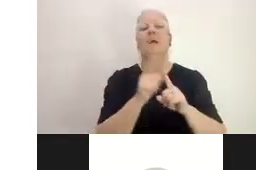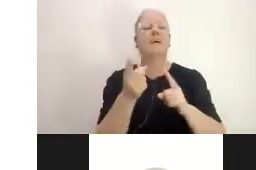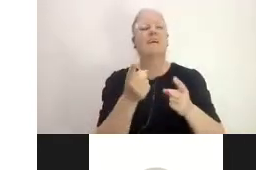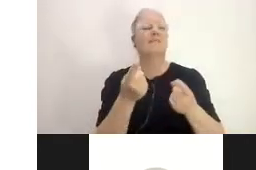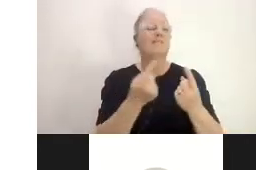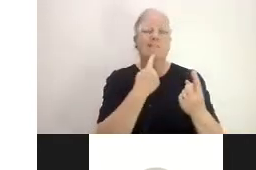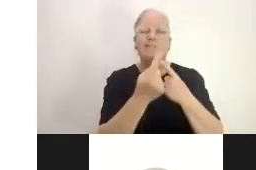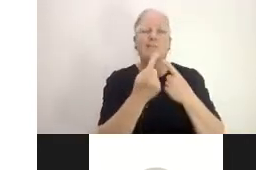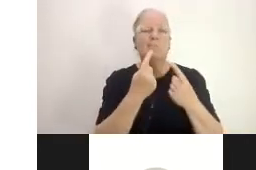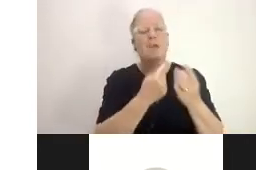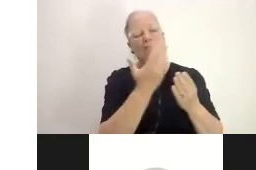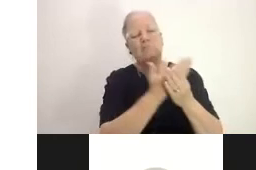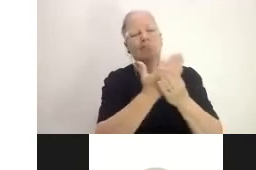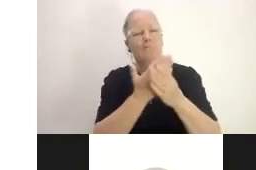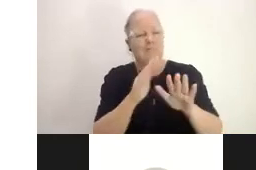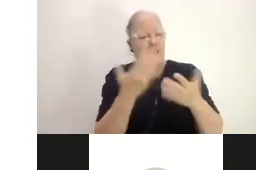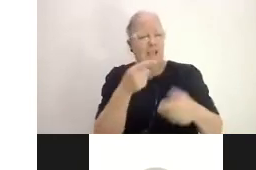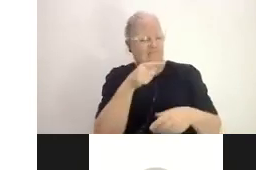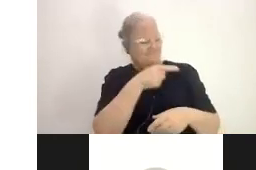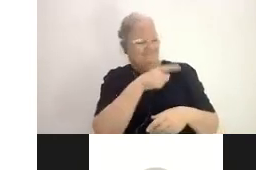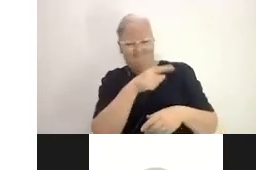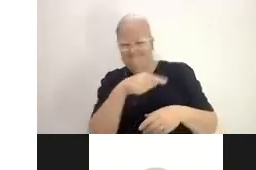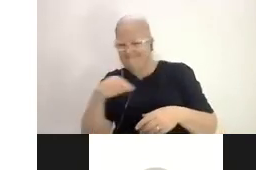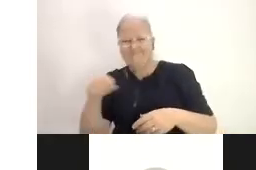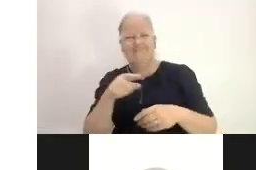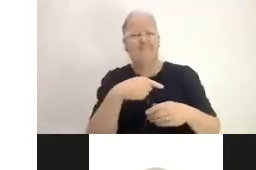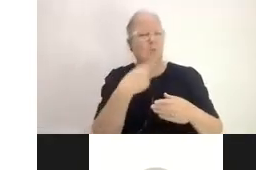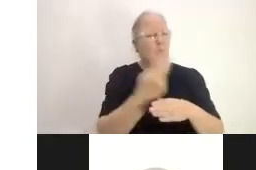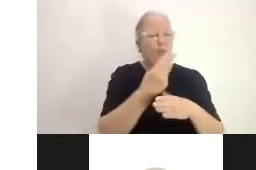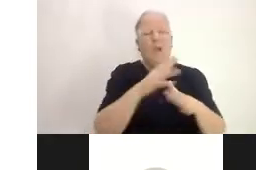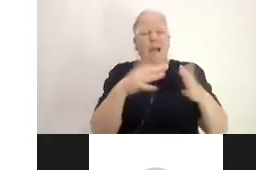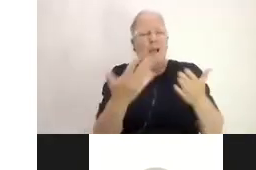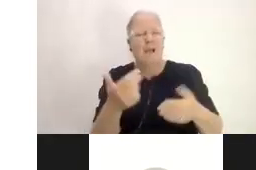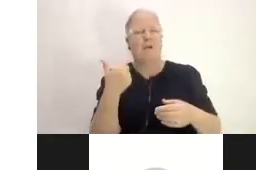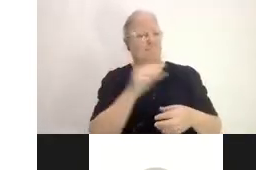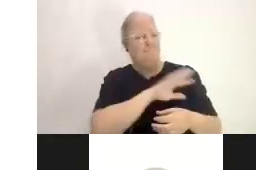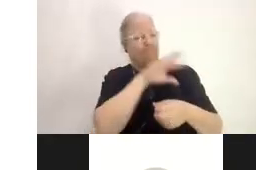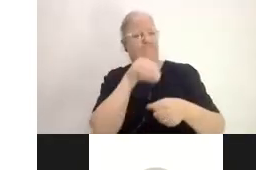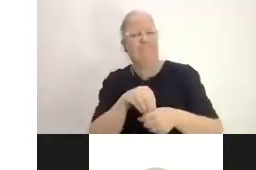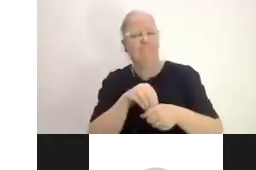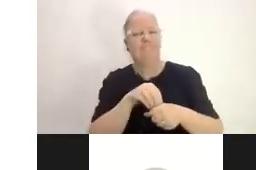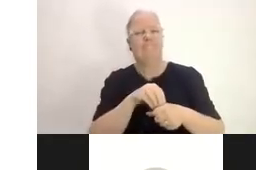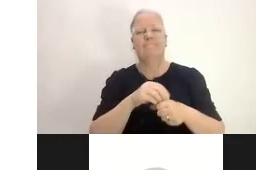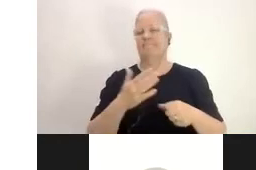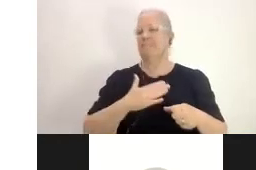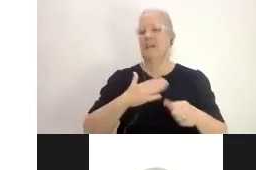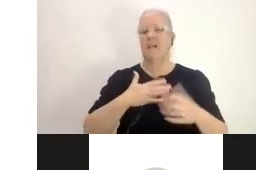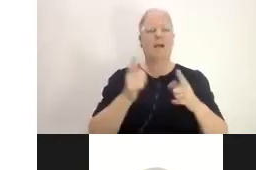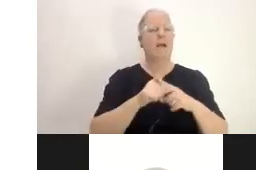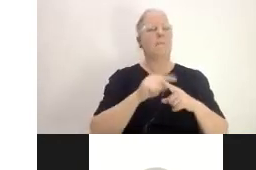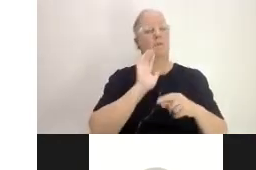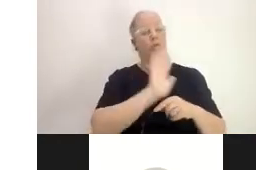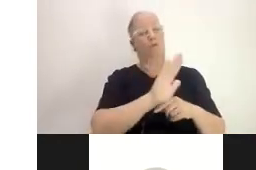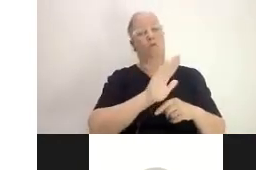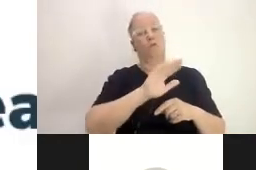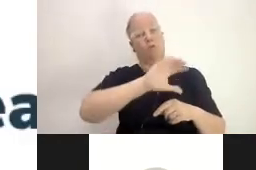progress, and how we improve the material for the actual activities in the country level.